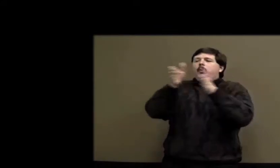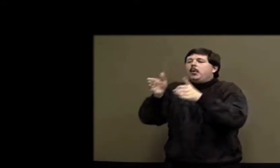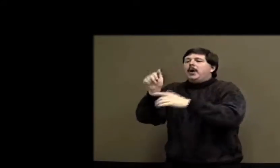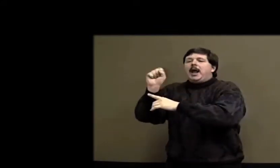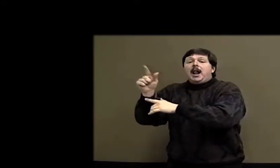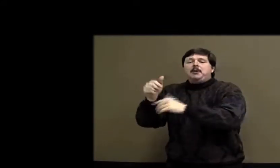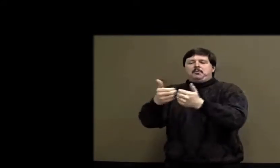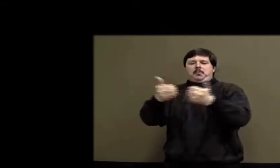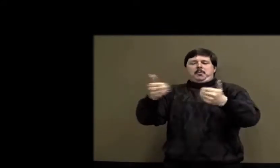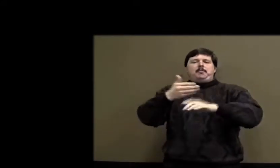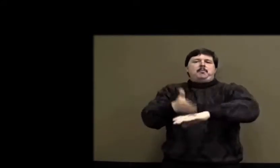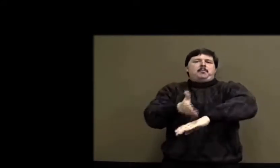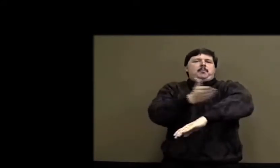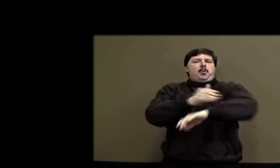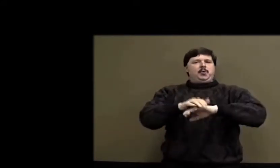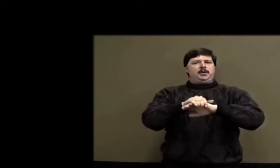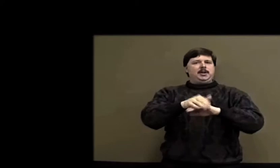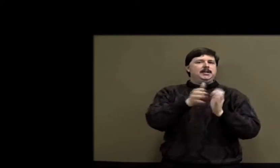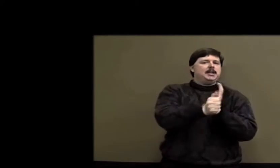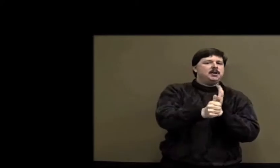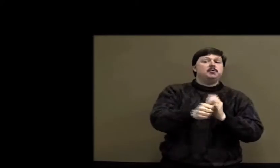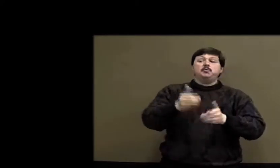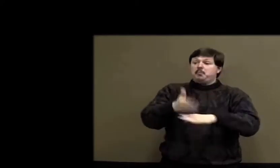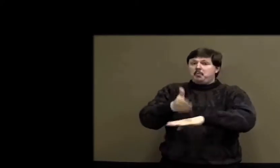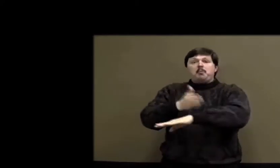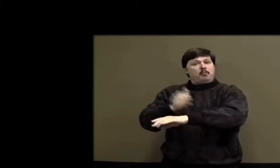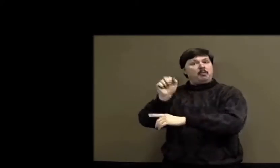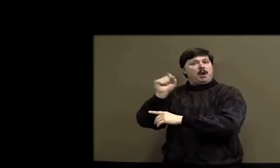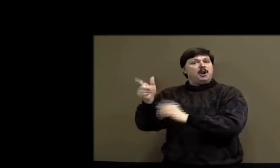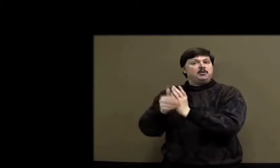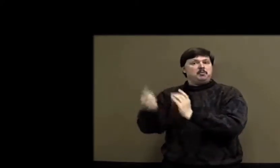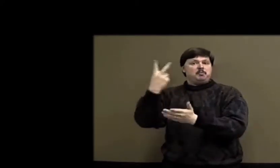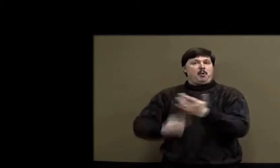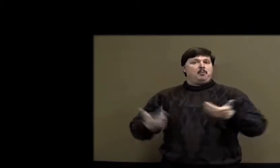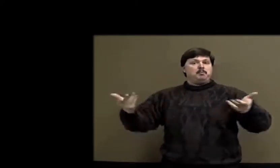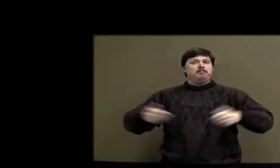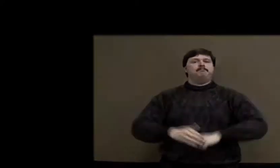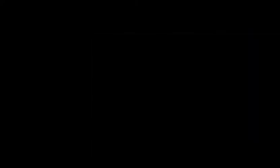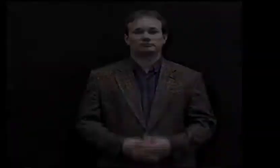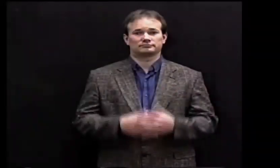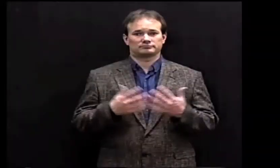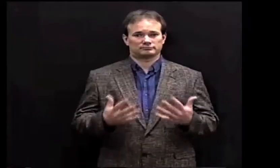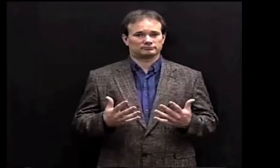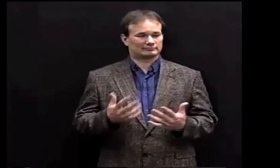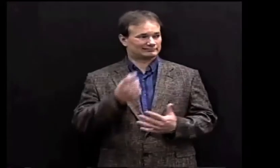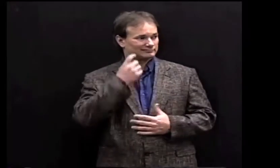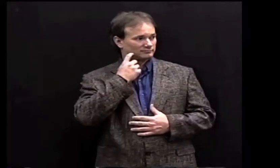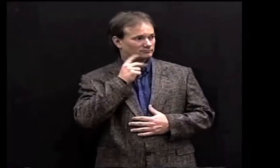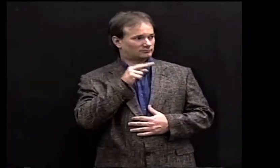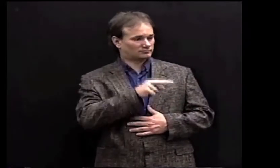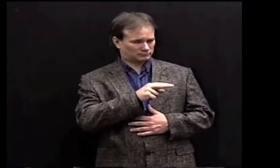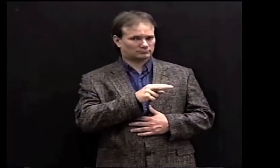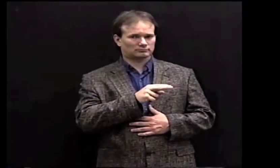ASL, separating the 2 languages, and they were able to improve in both languages.